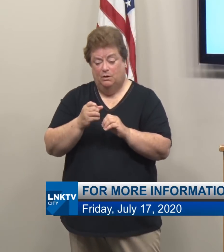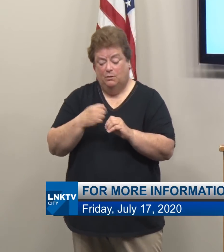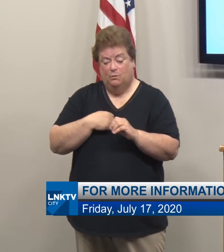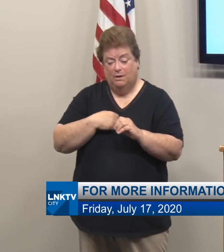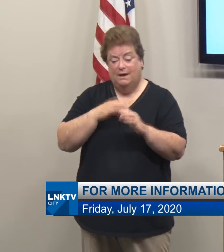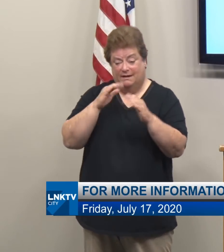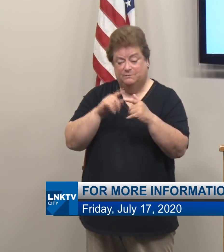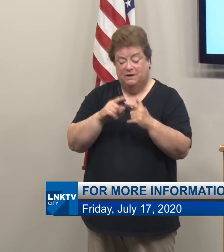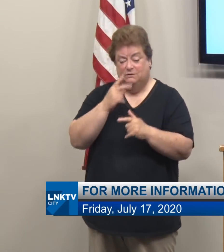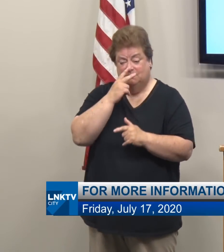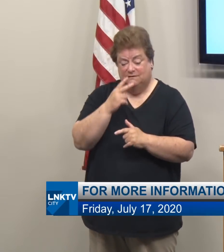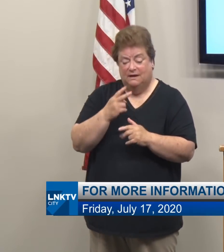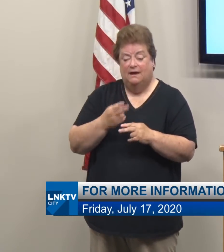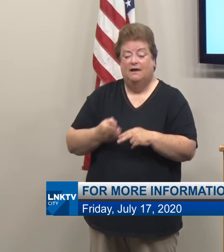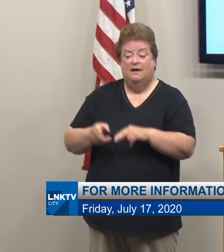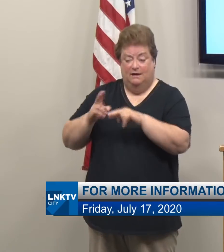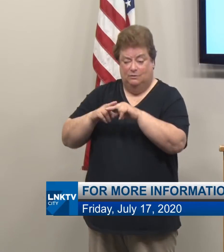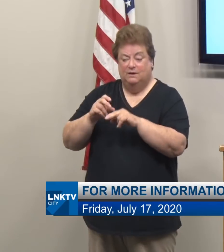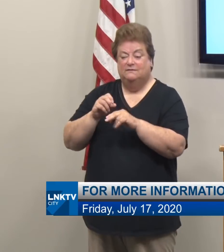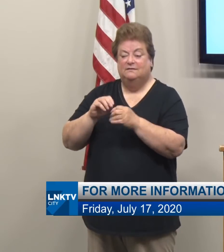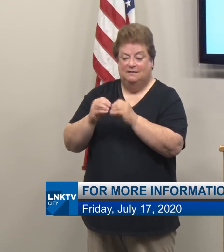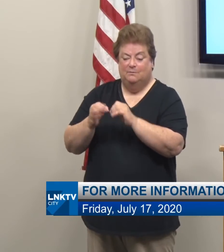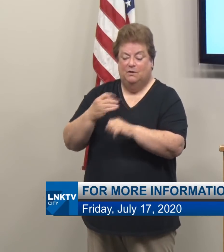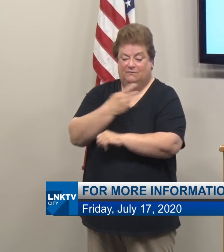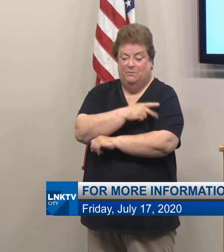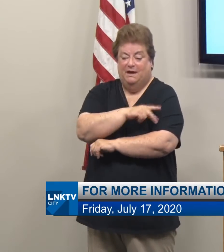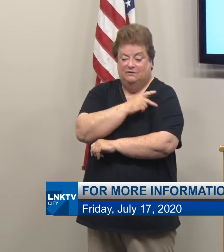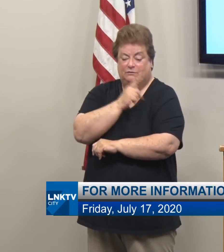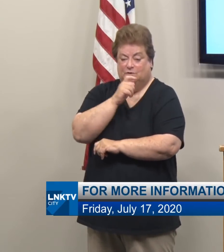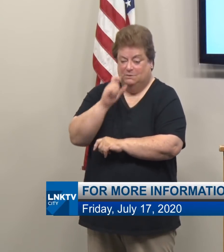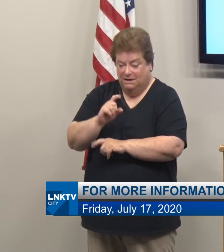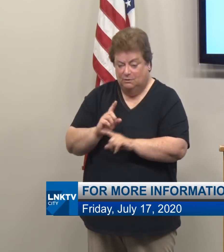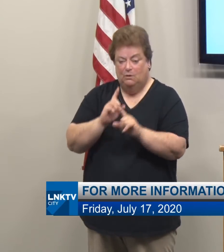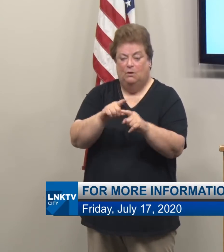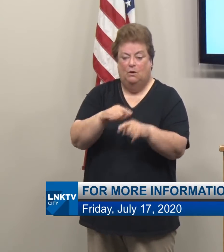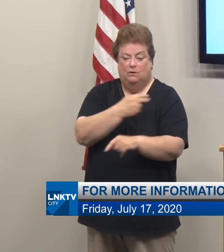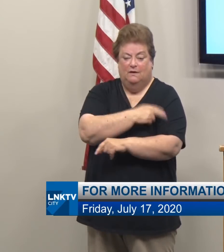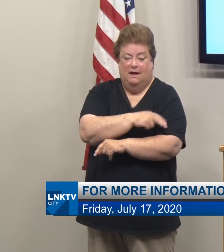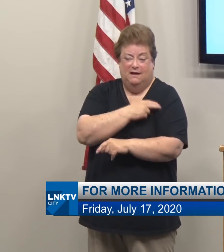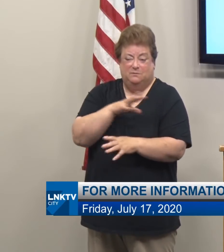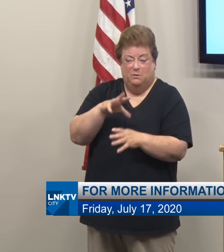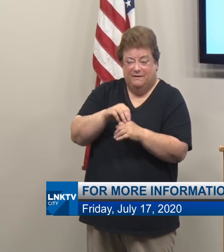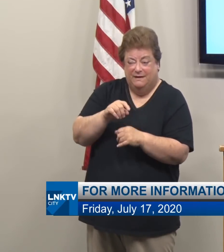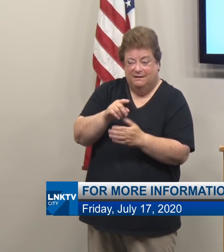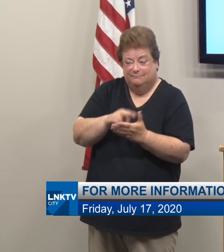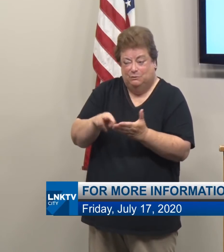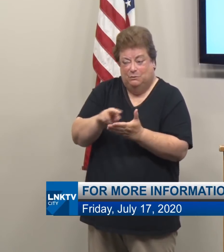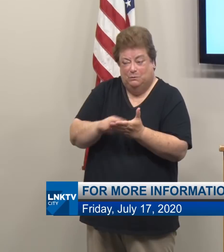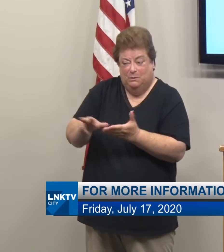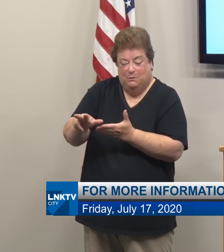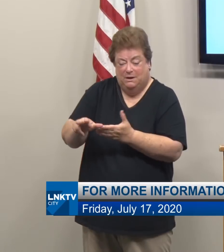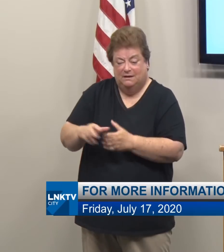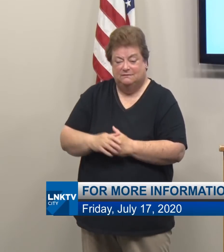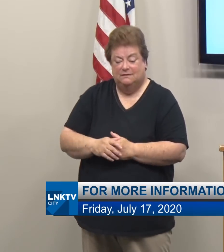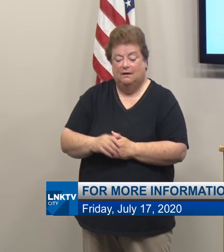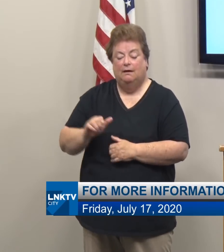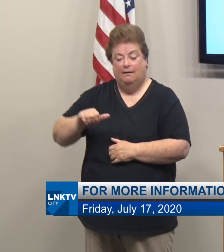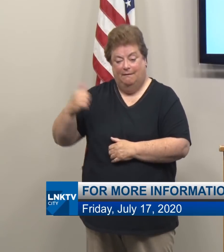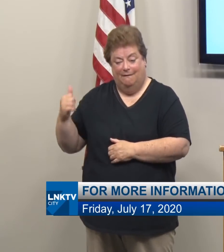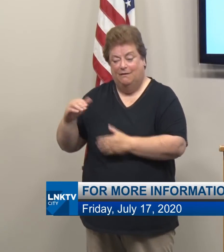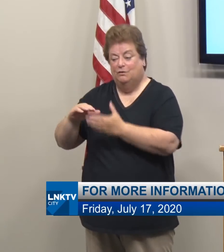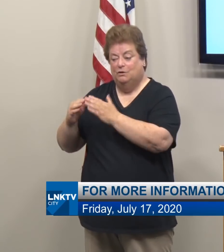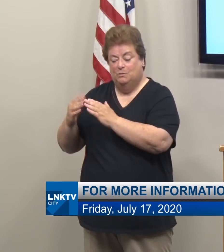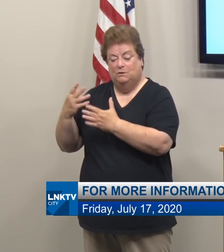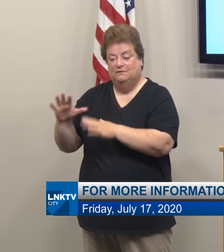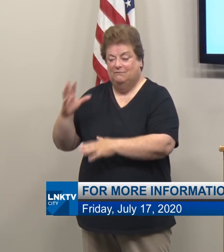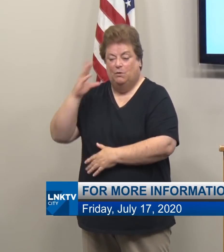expect to see an increase in the number of patients needing hospitalization in 2 to 3 weeks. This is what other communities have experienced around